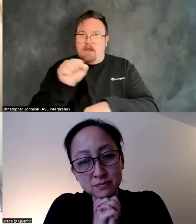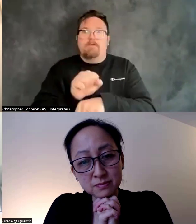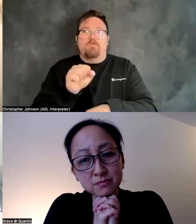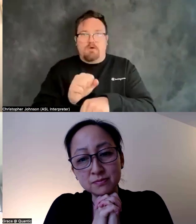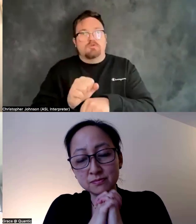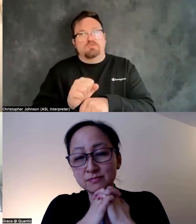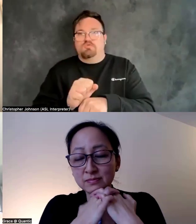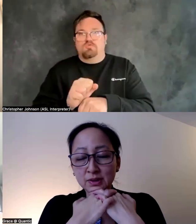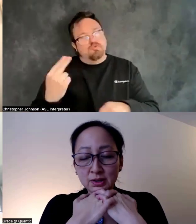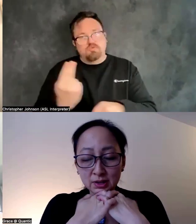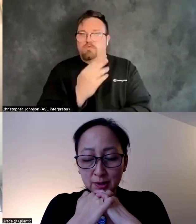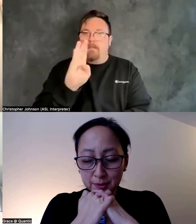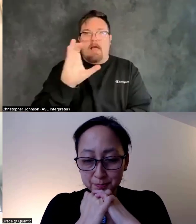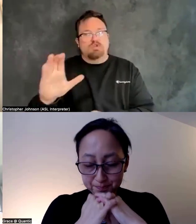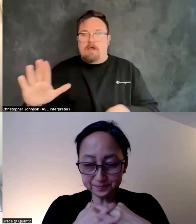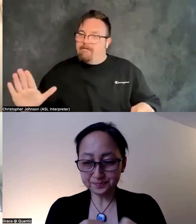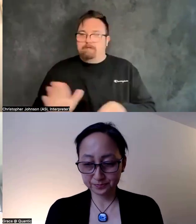extent.